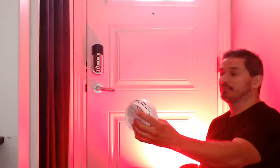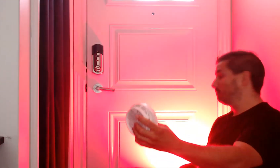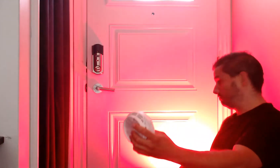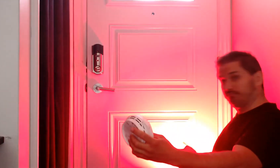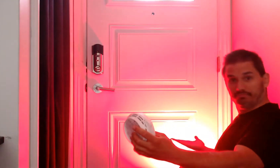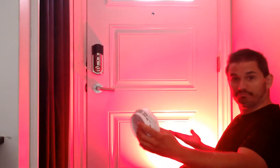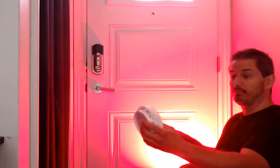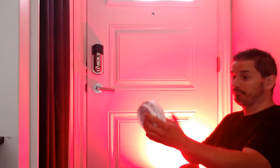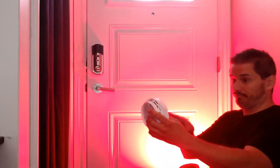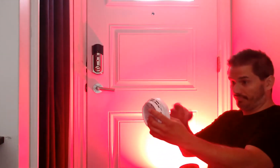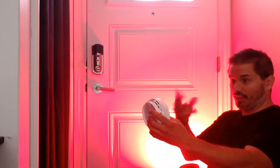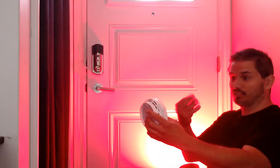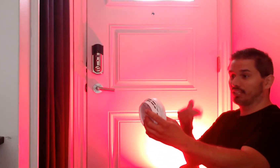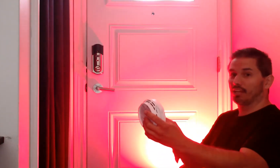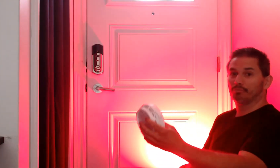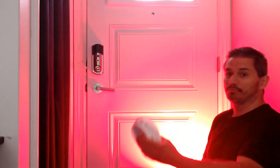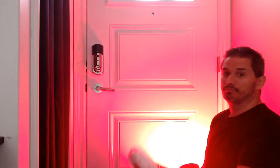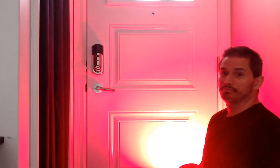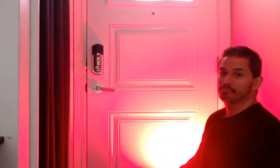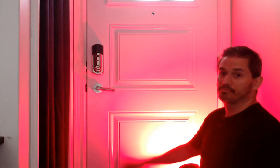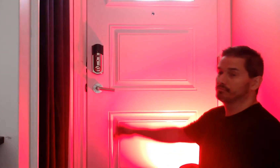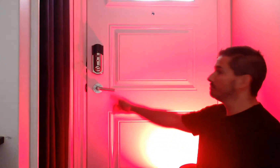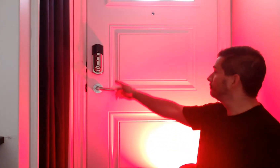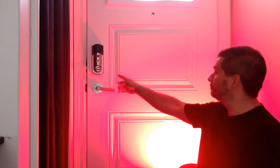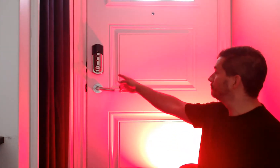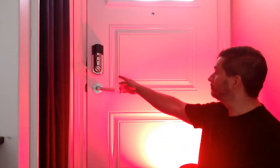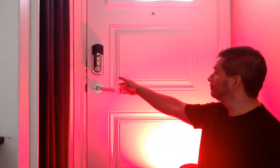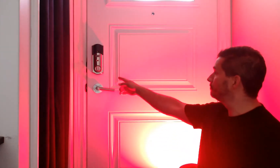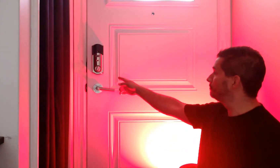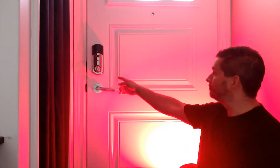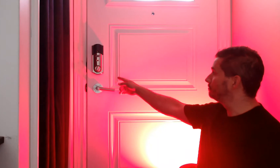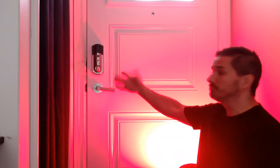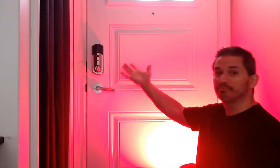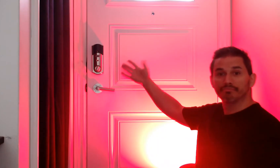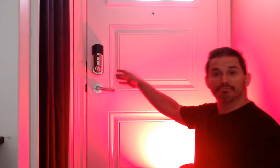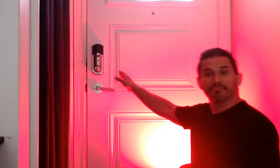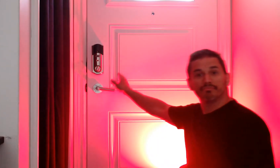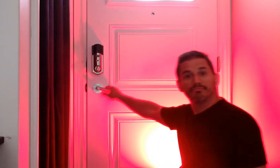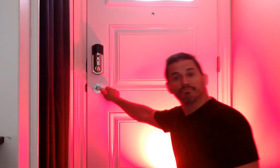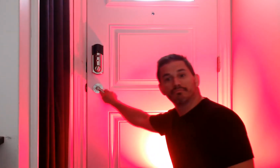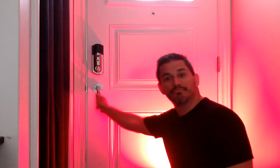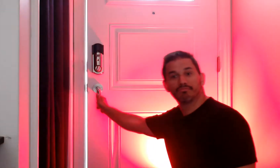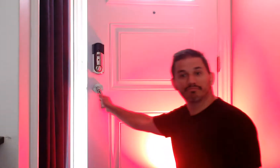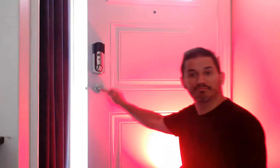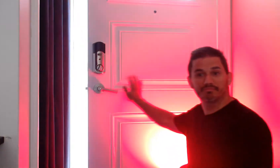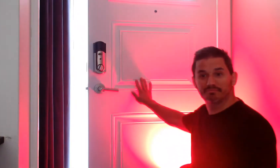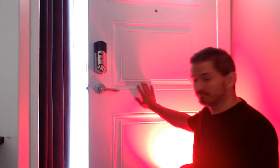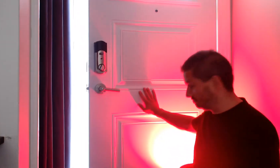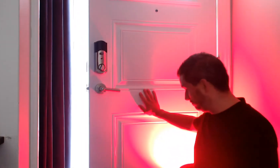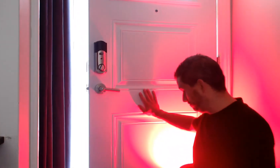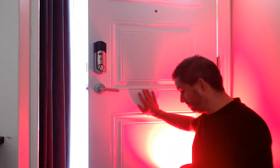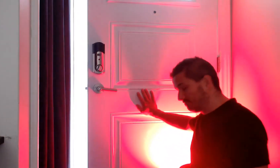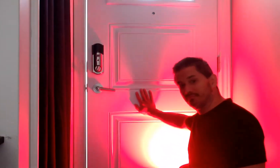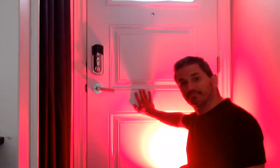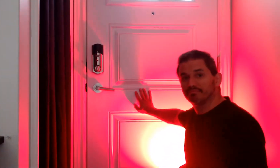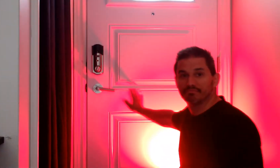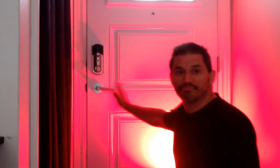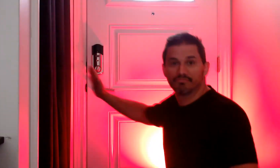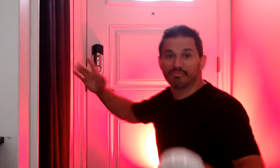So we'll see what happens. Okay, the light has turned on, and there we go.